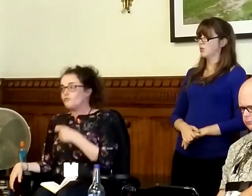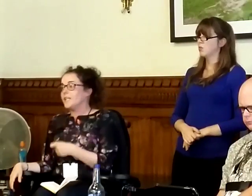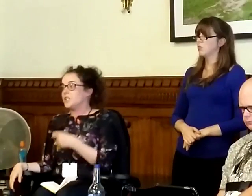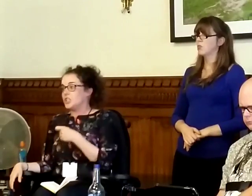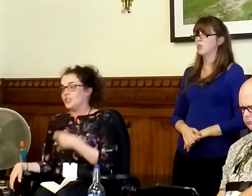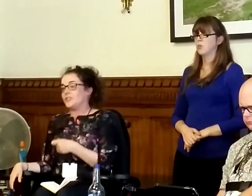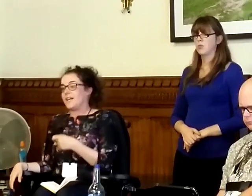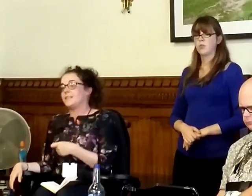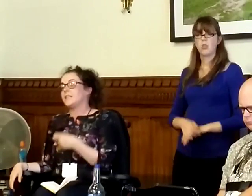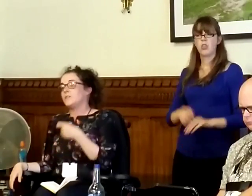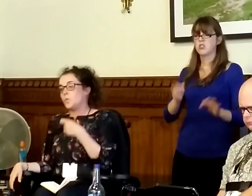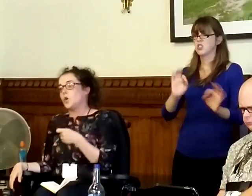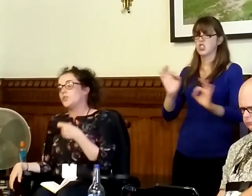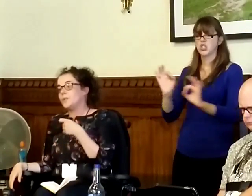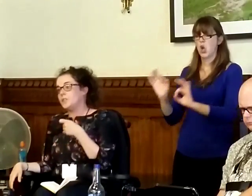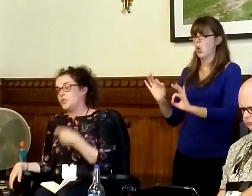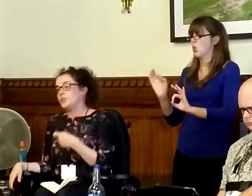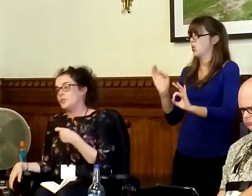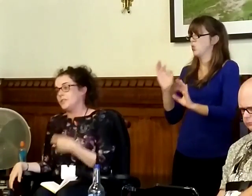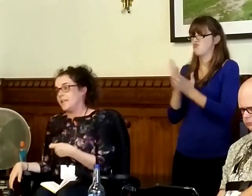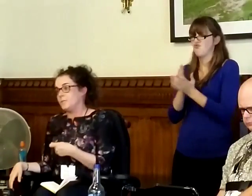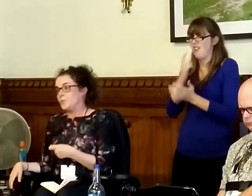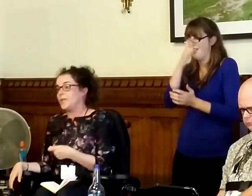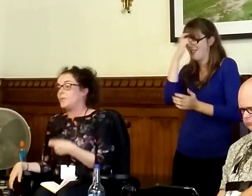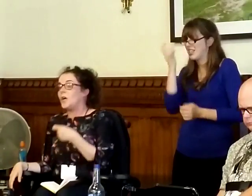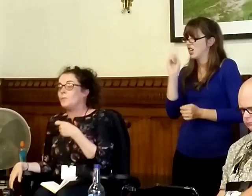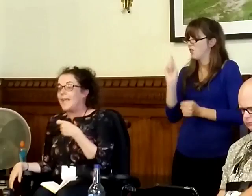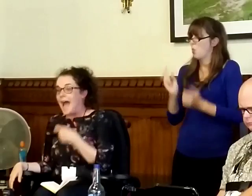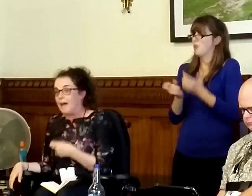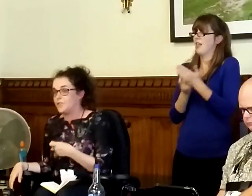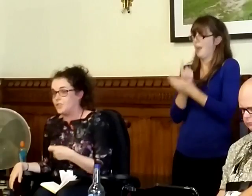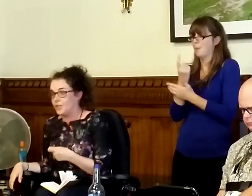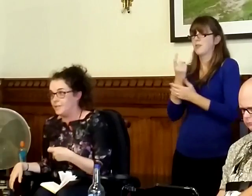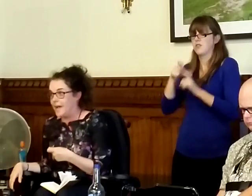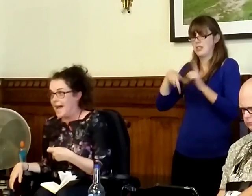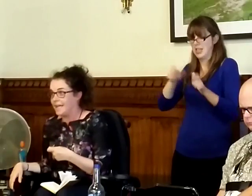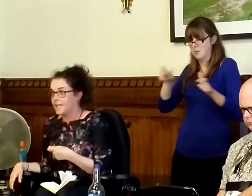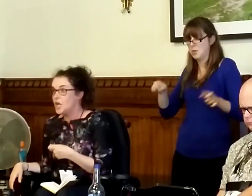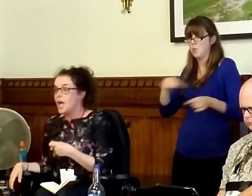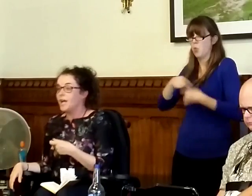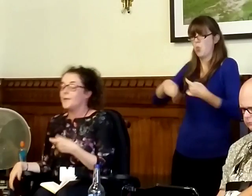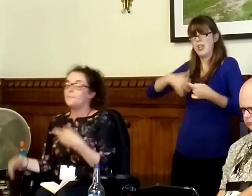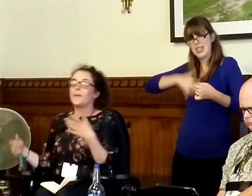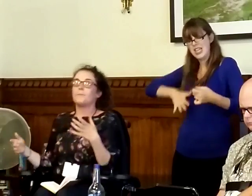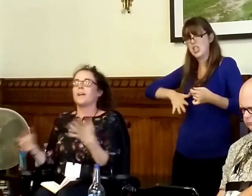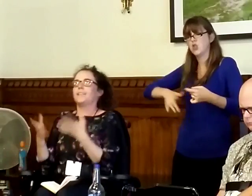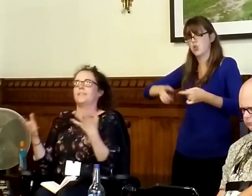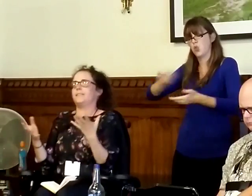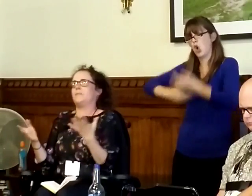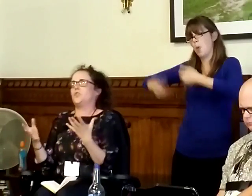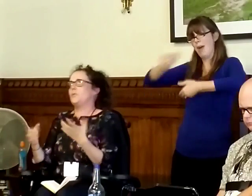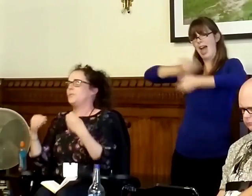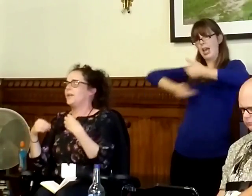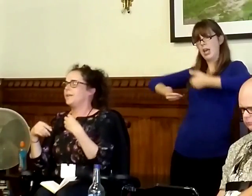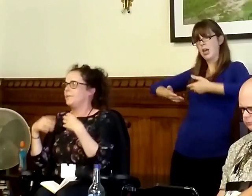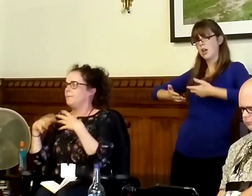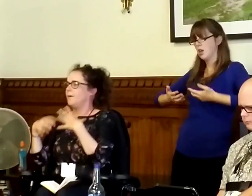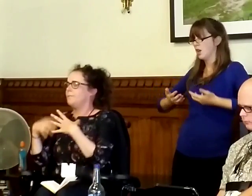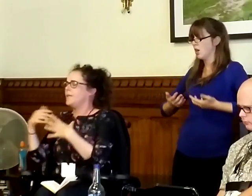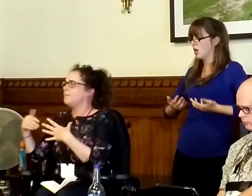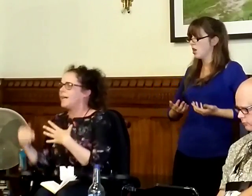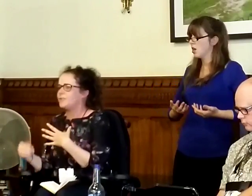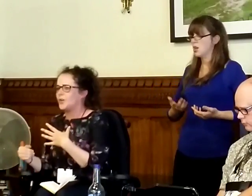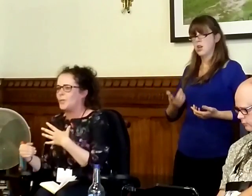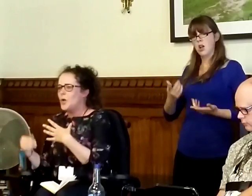There's no real understanding of what has been done to disabled people, and we have to turn it back. I mean, I think it sounds stupid, but